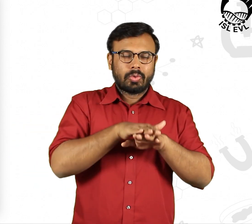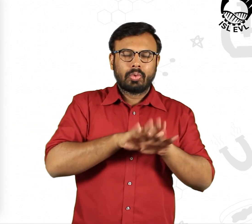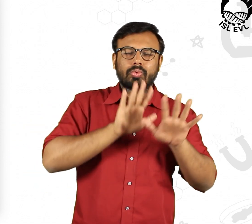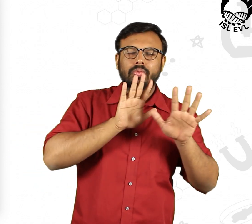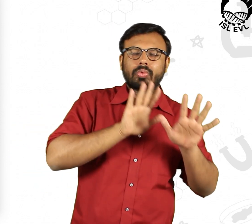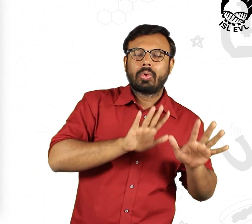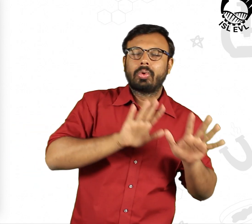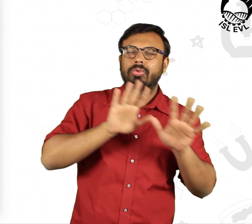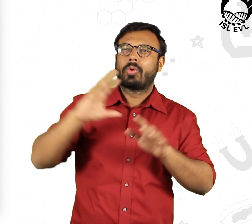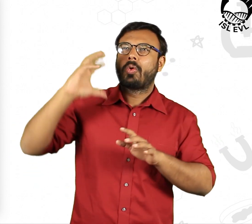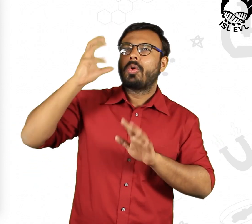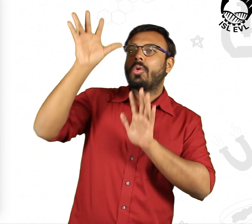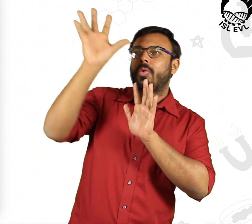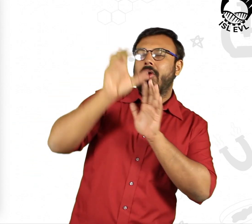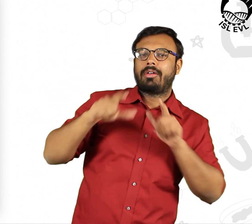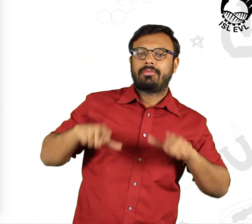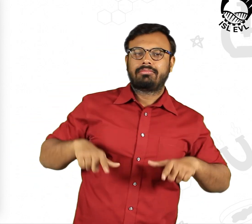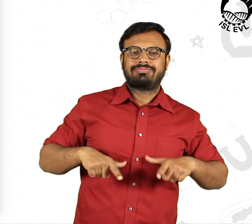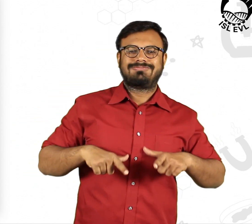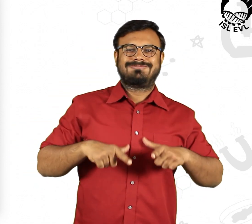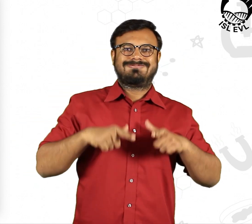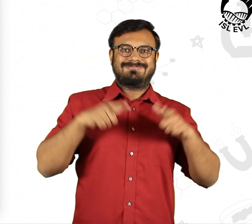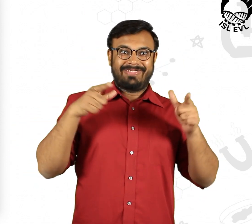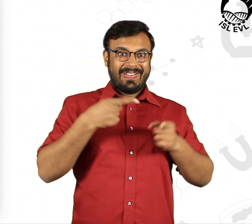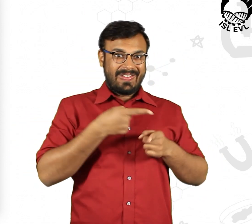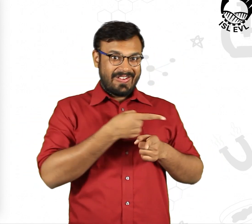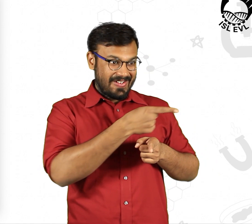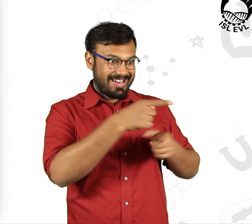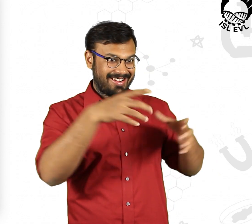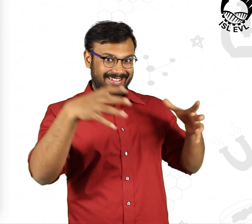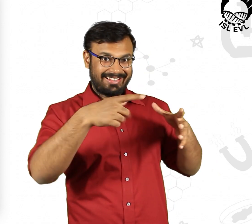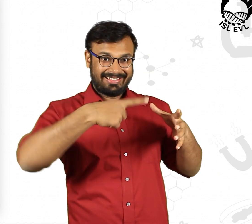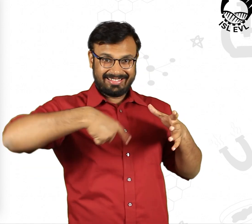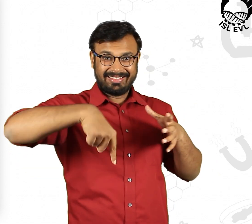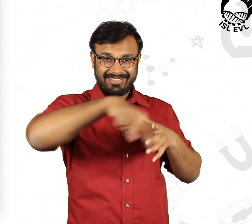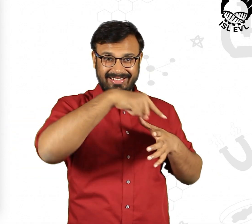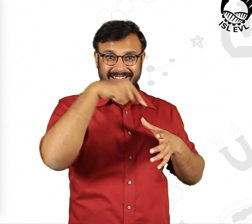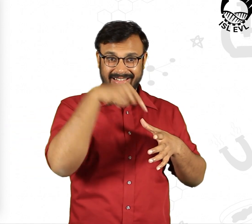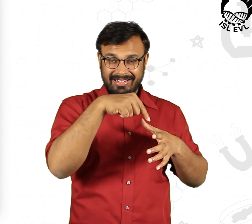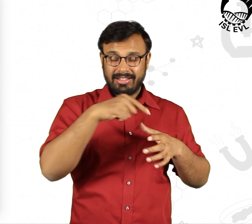shade tolerant species decrease in fragments.